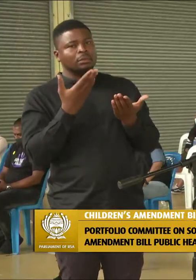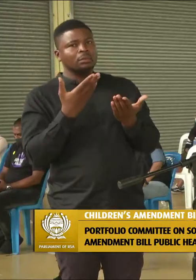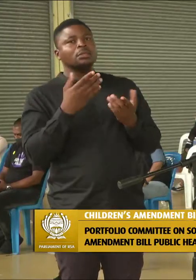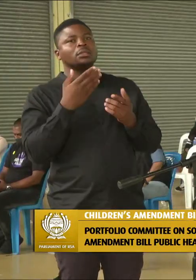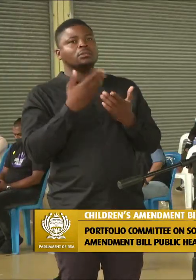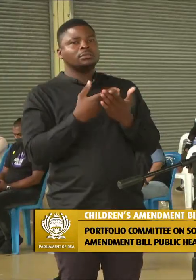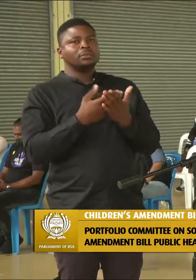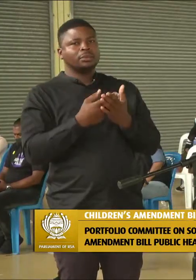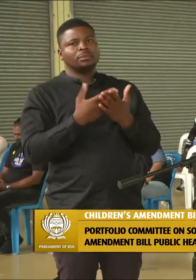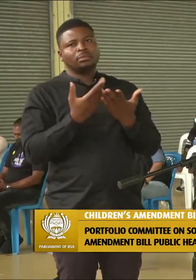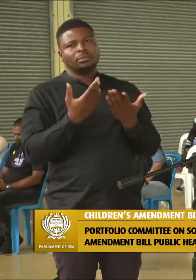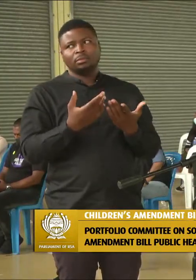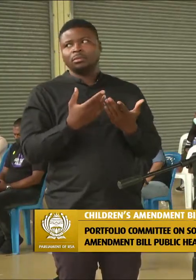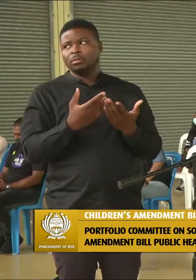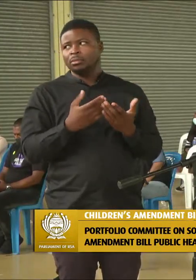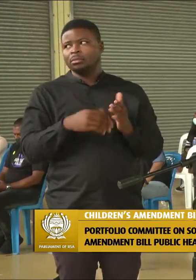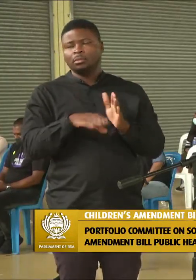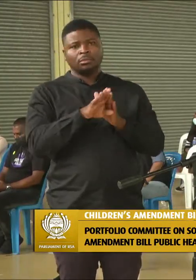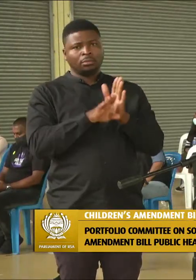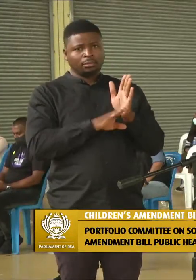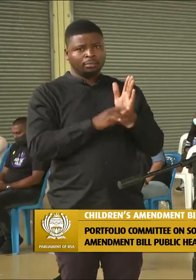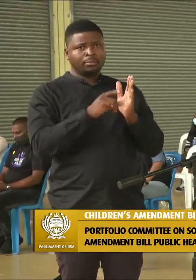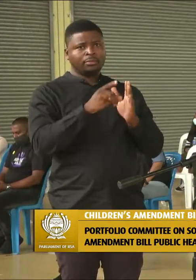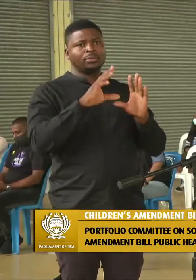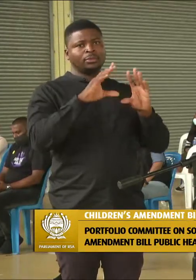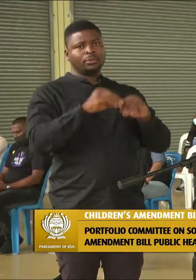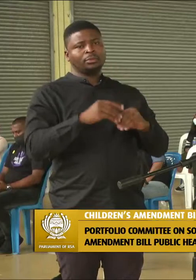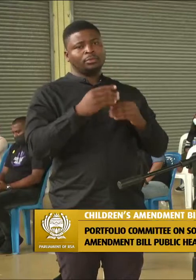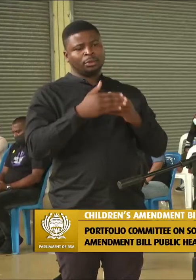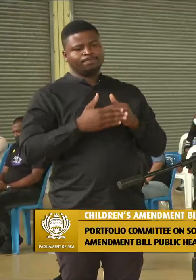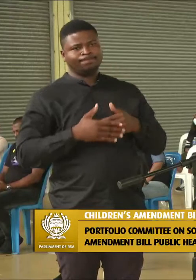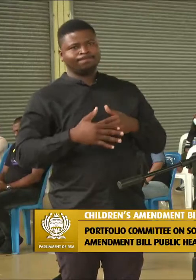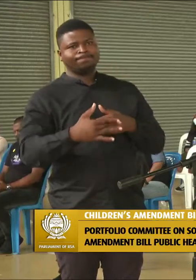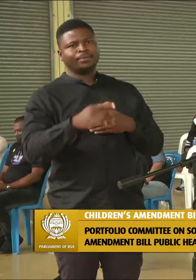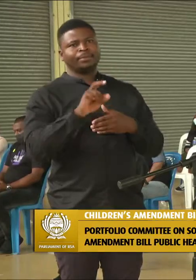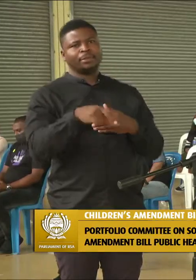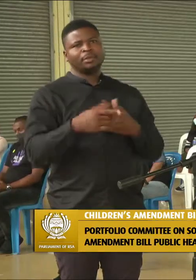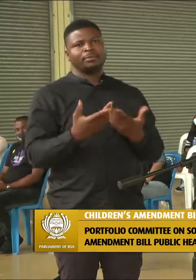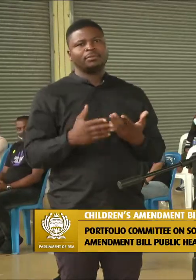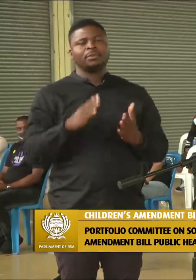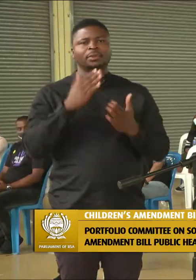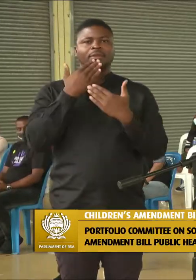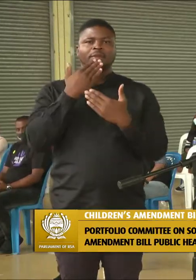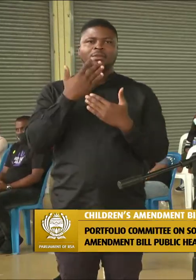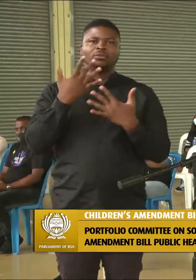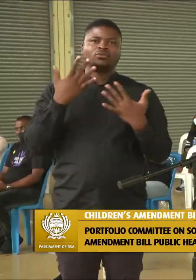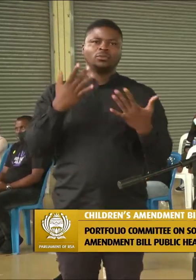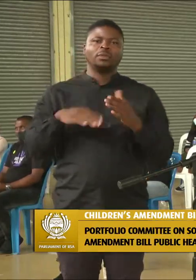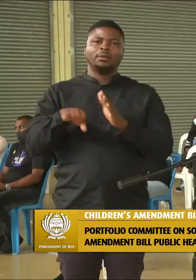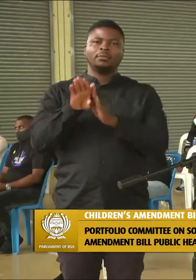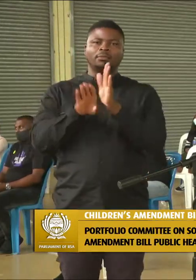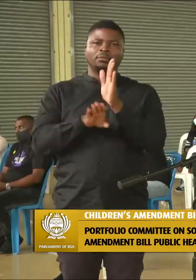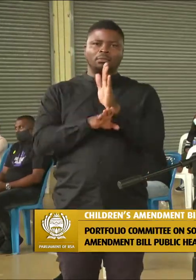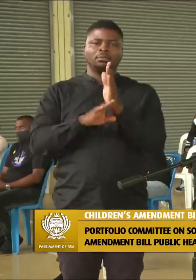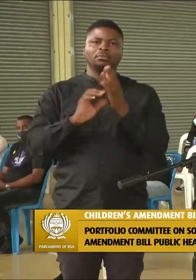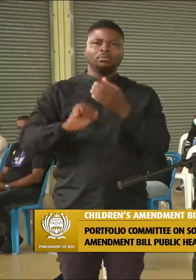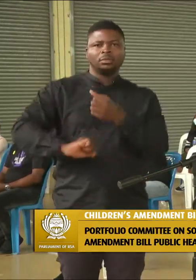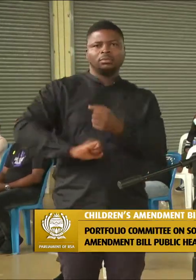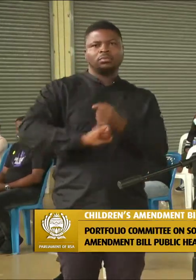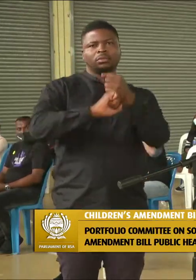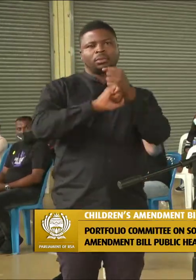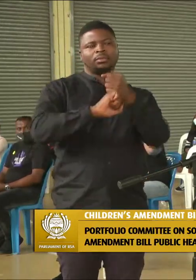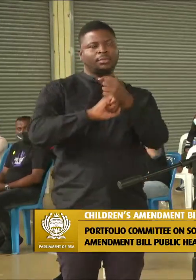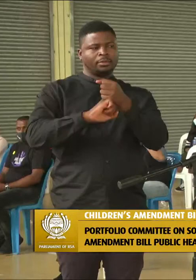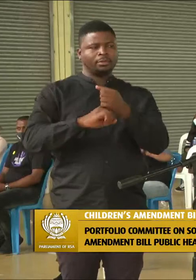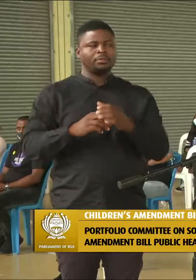provided for us until COVID-19 is gone. Ngiyabonga kakhulu ngiyavumelana nakho